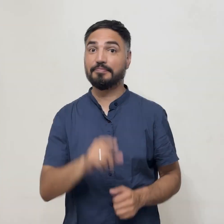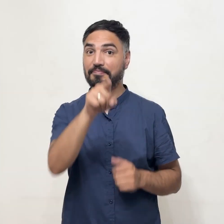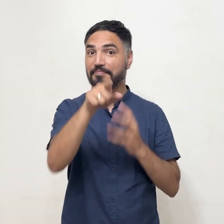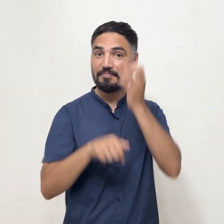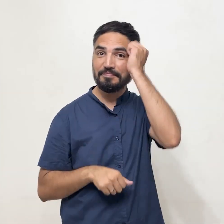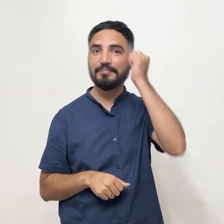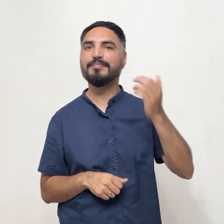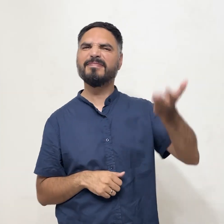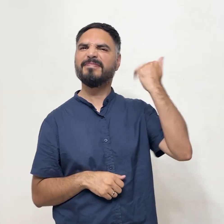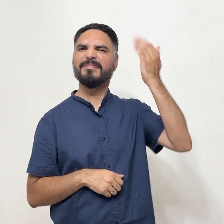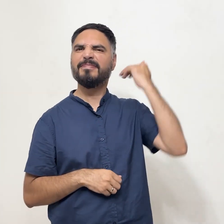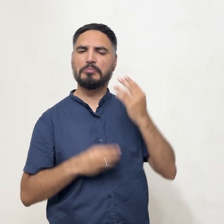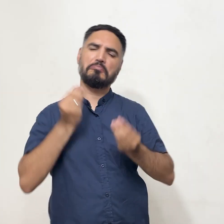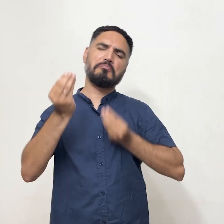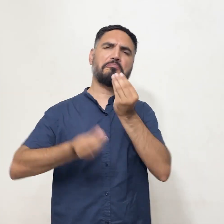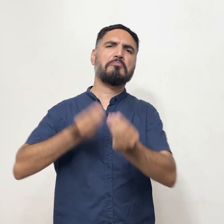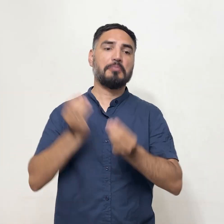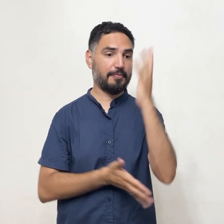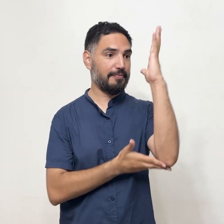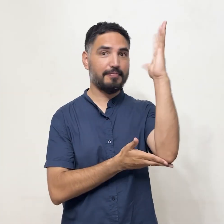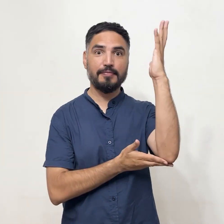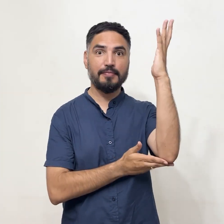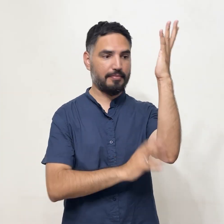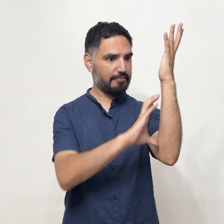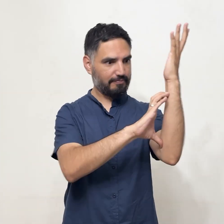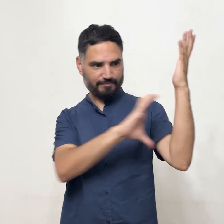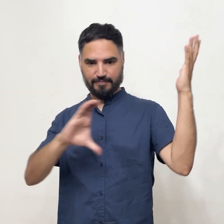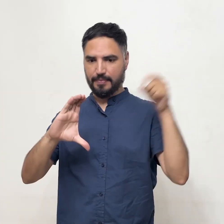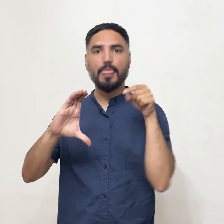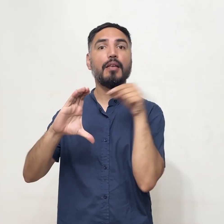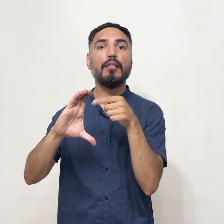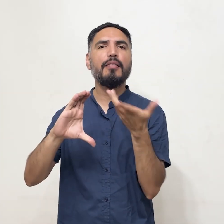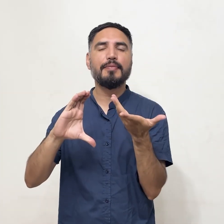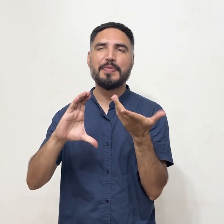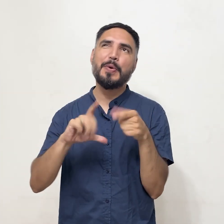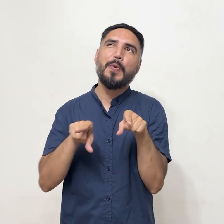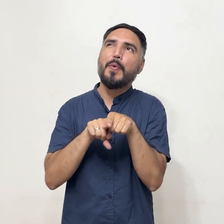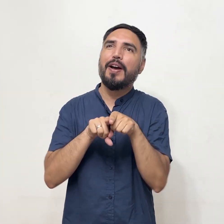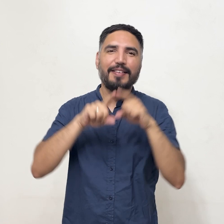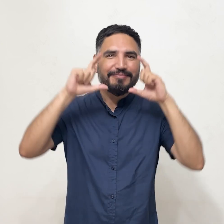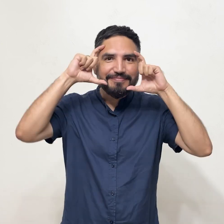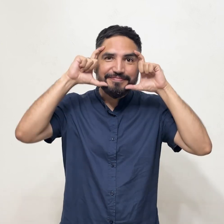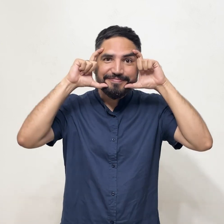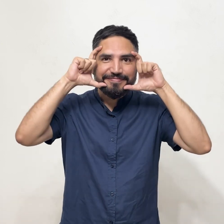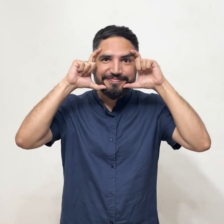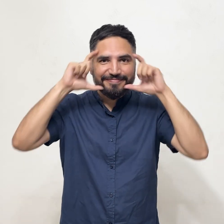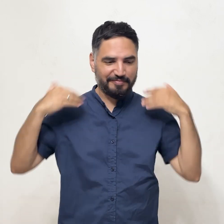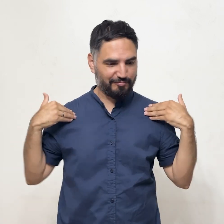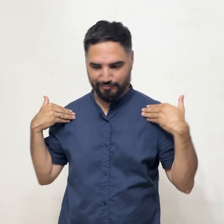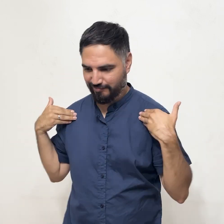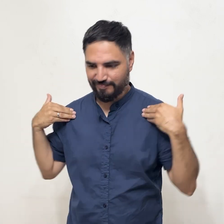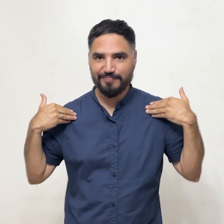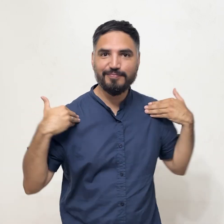Do you remember that earlier we talked about the trunk of the tree, which represented facial expression and body